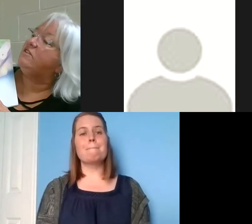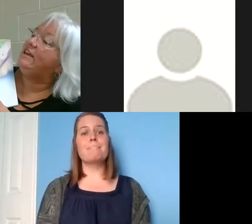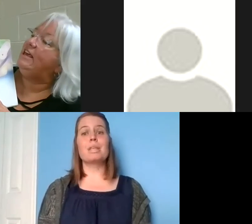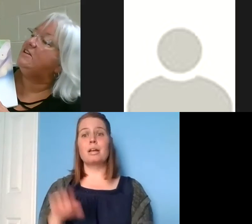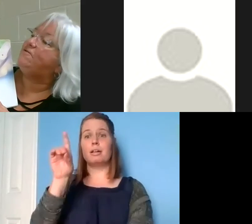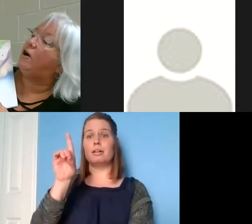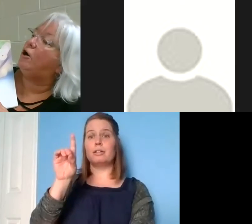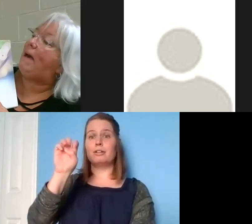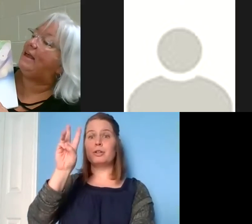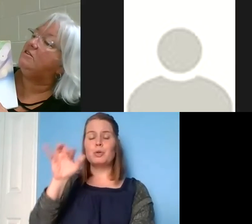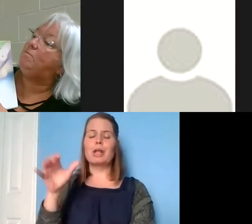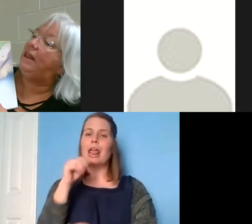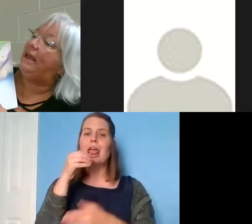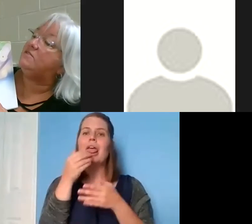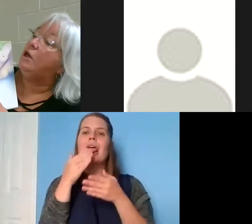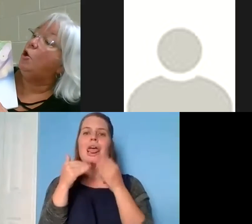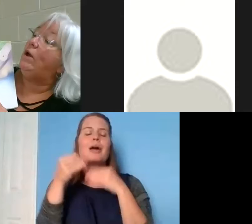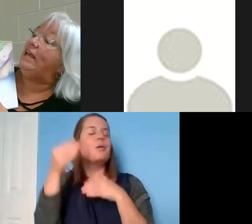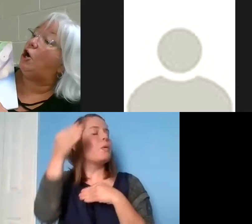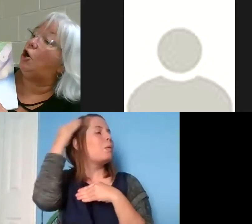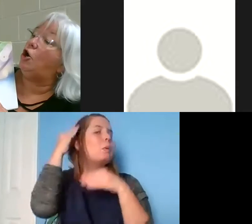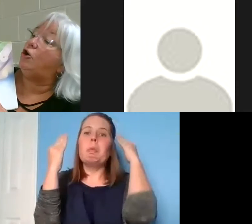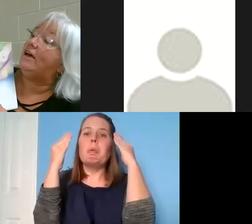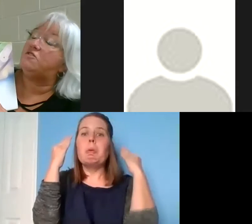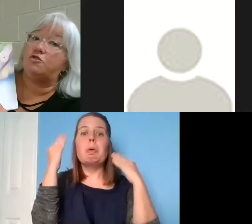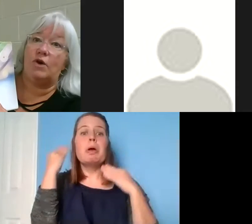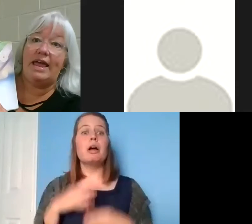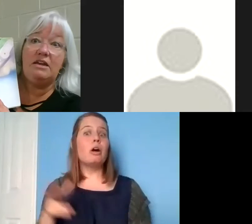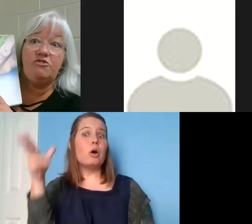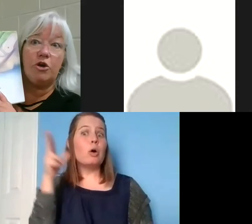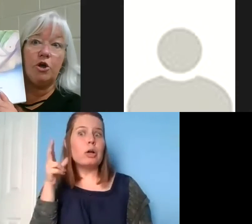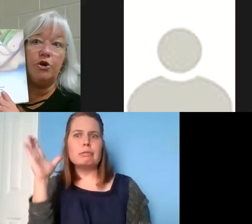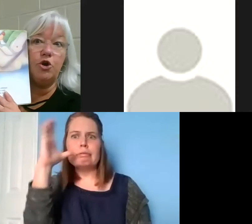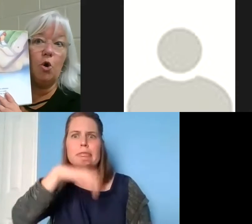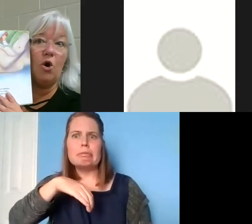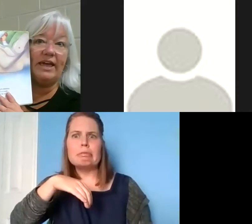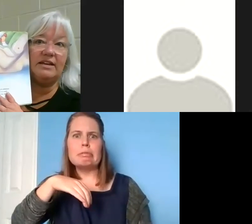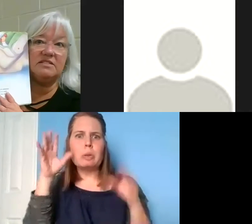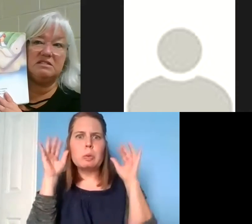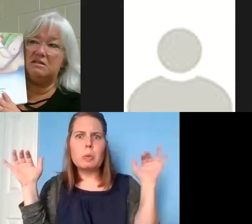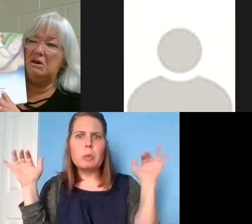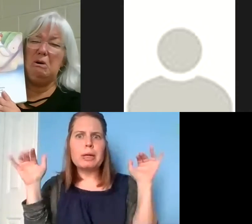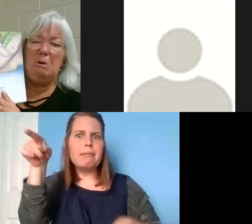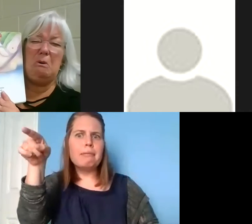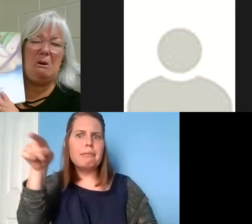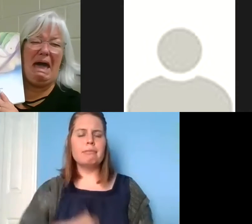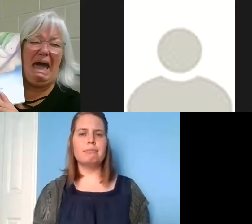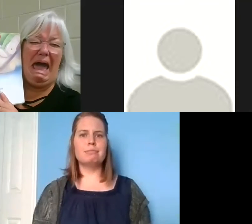Dewey was licking his fur back into place when he heard a strange noise.